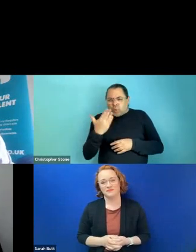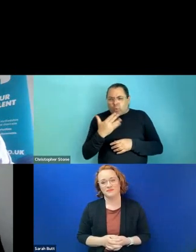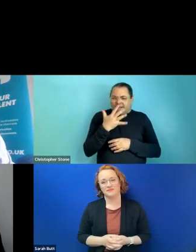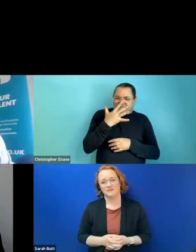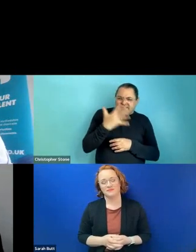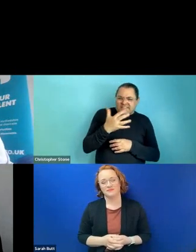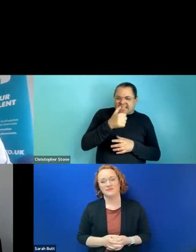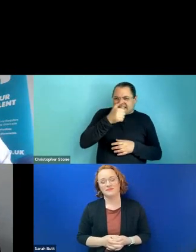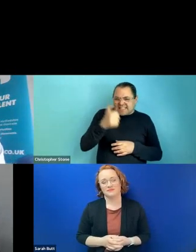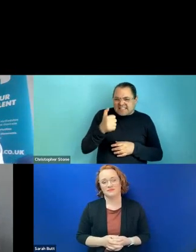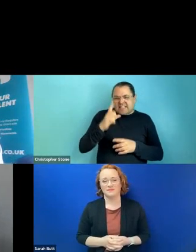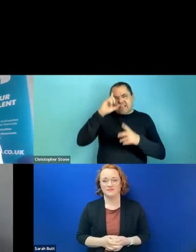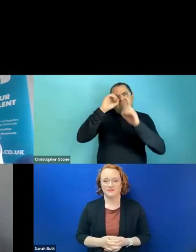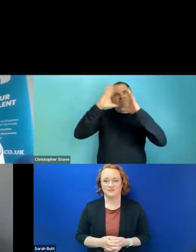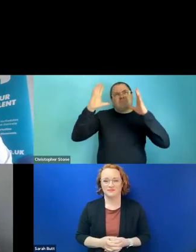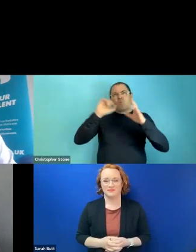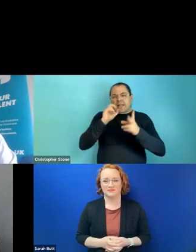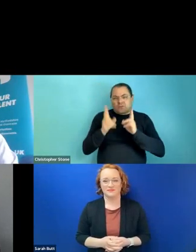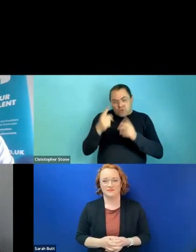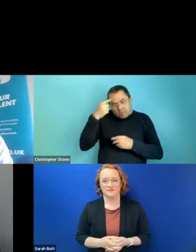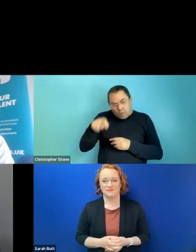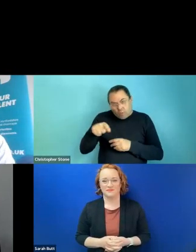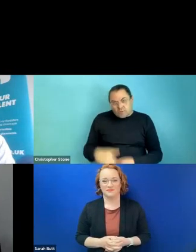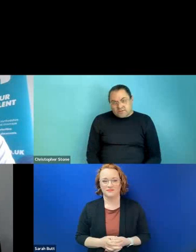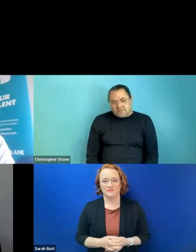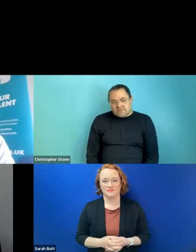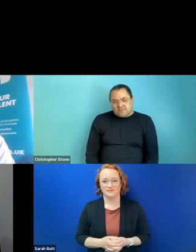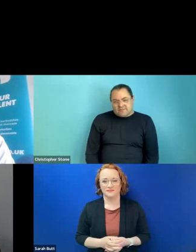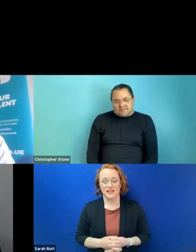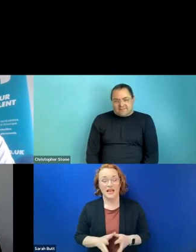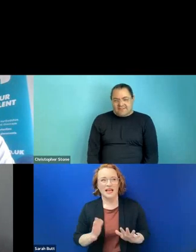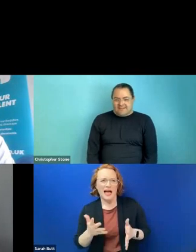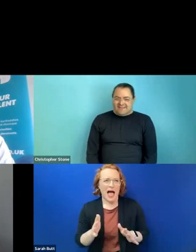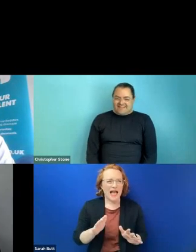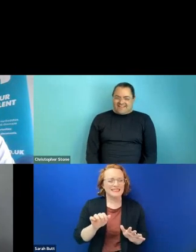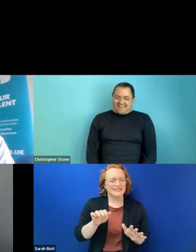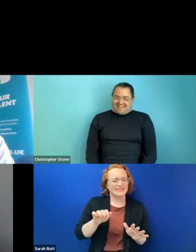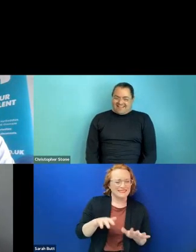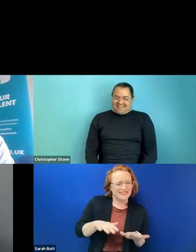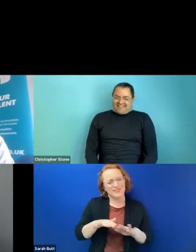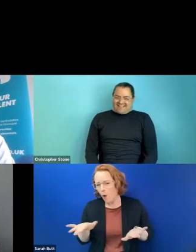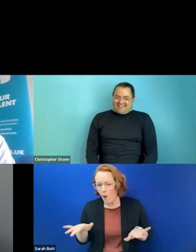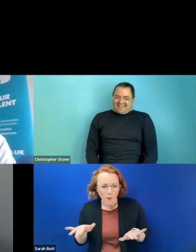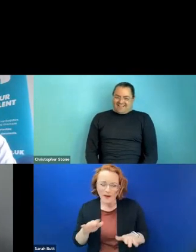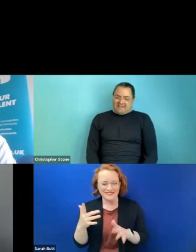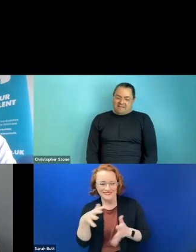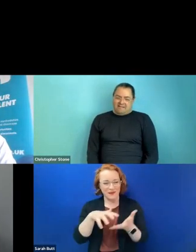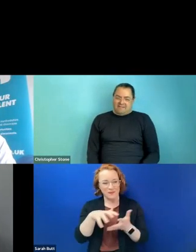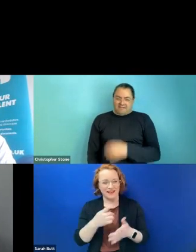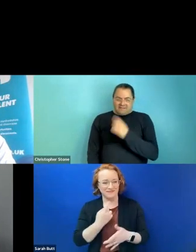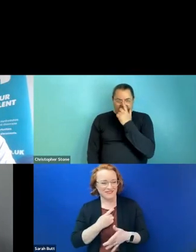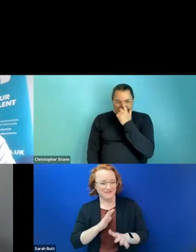years old. Did you envisage this was going to be your career? Yes and no. That's a little bit complicated in my